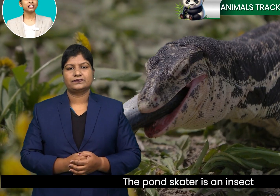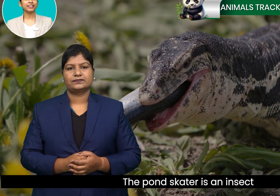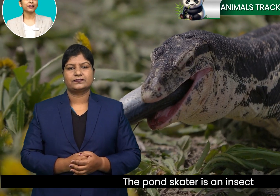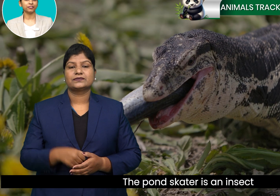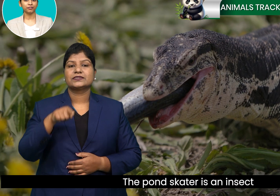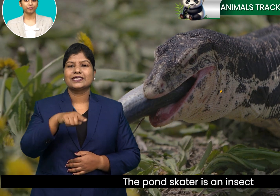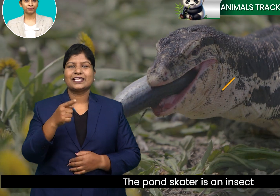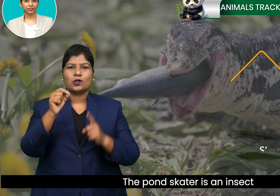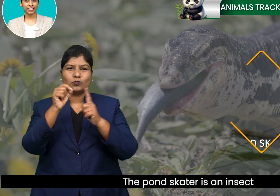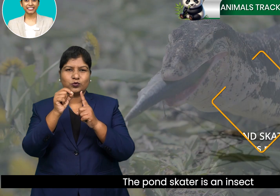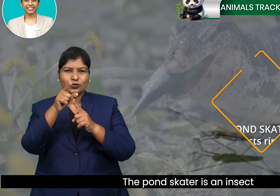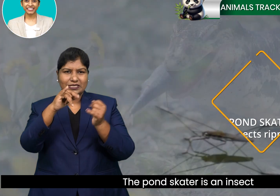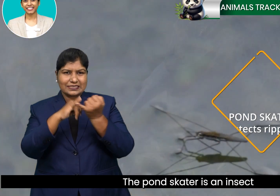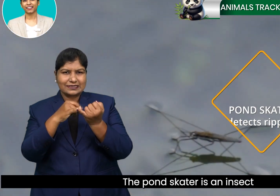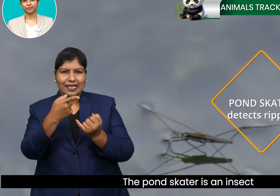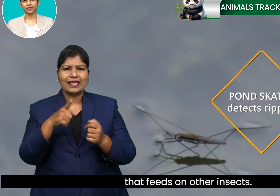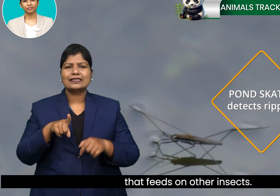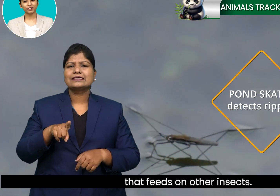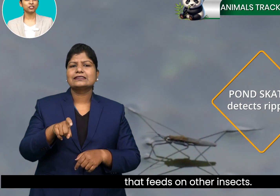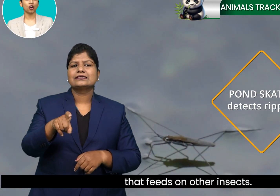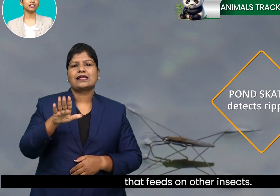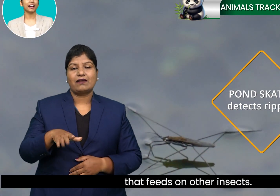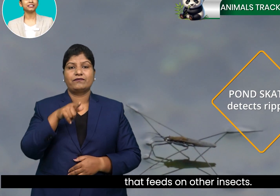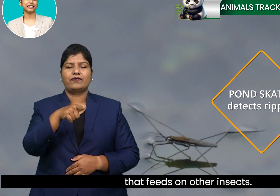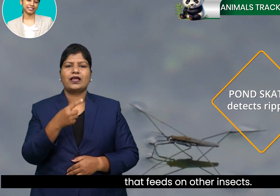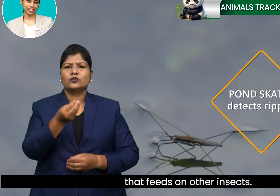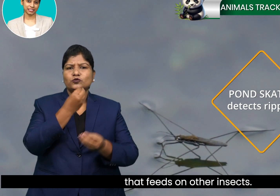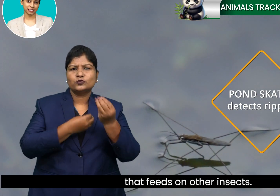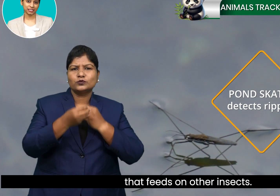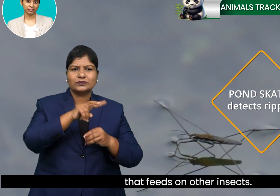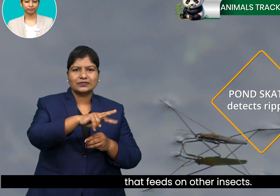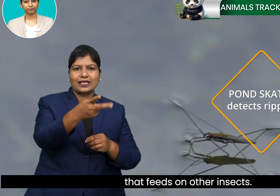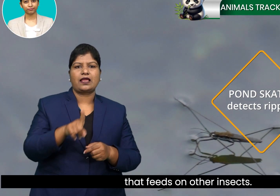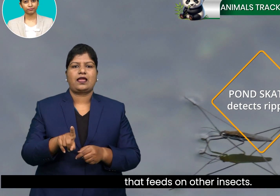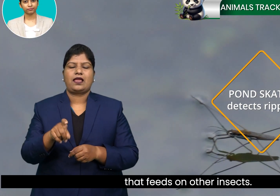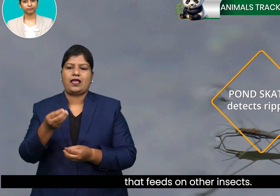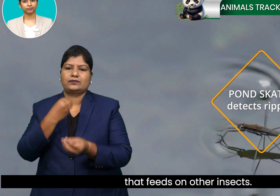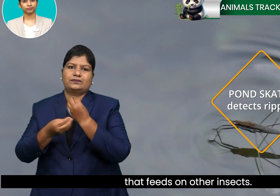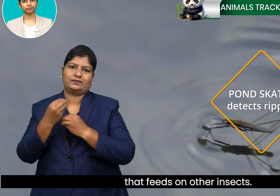The pond skater is an insect that feeds on other insects.